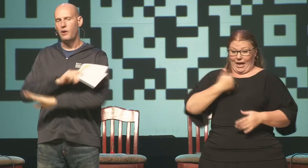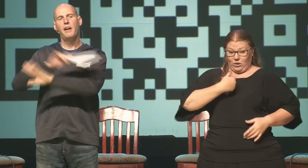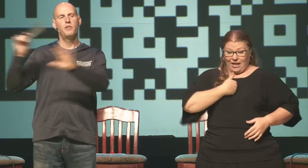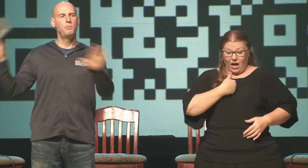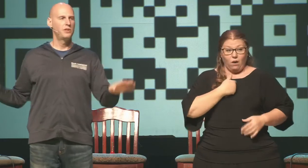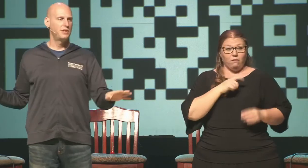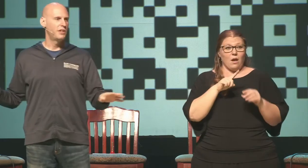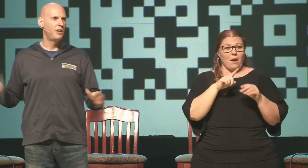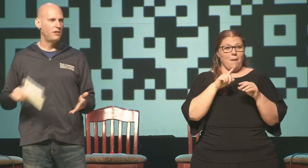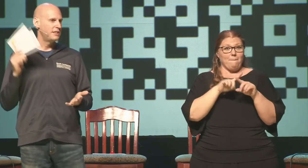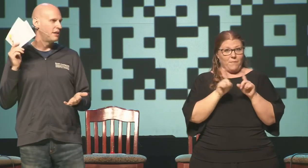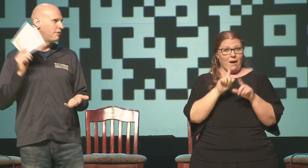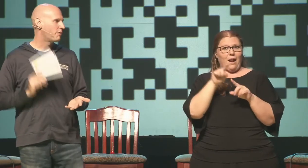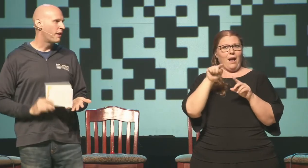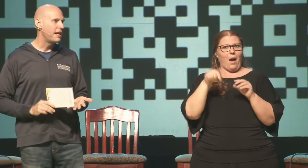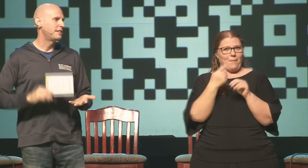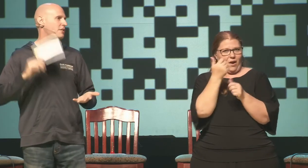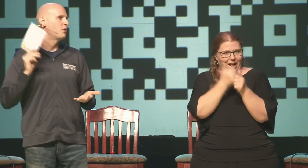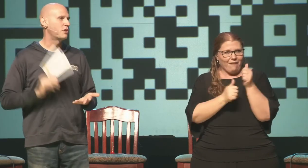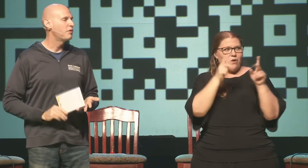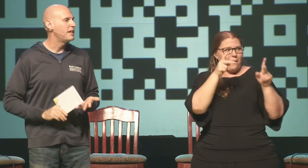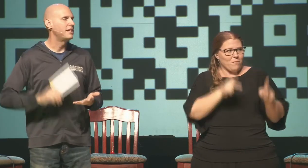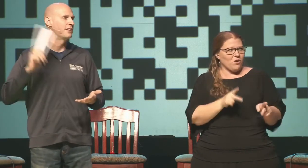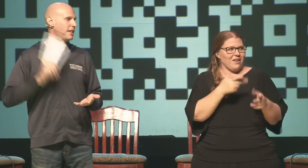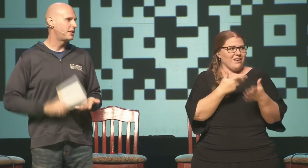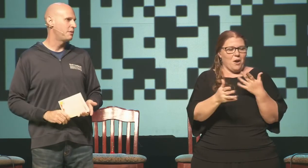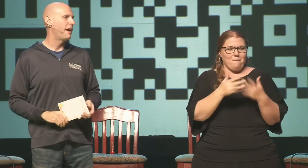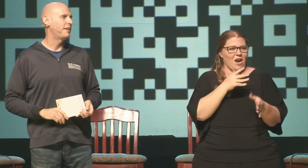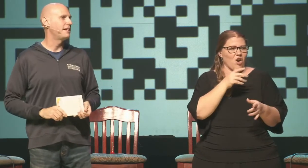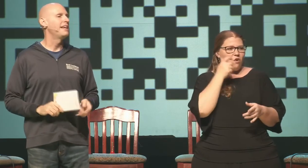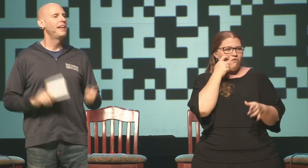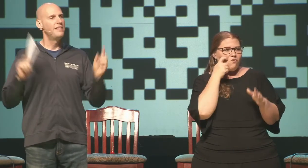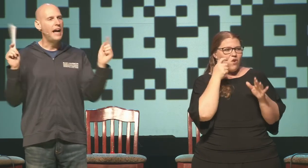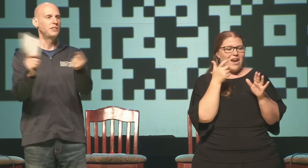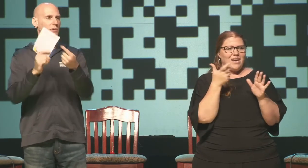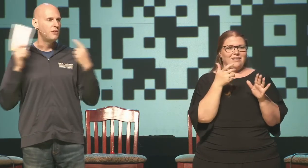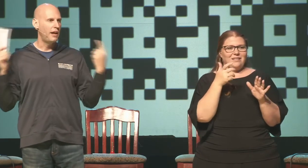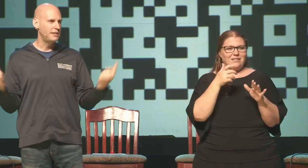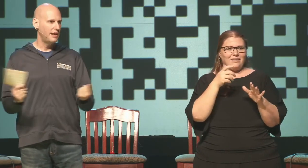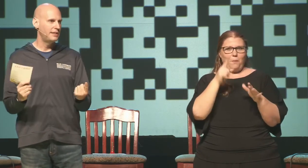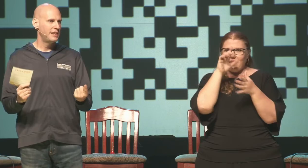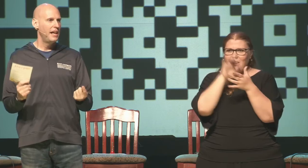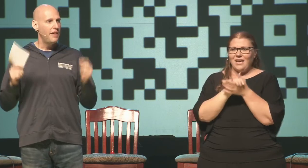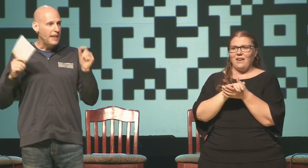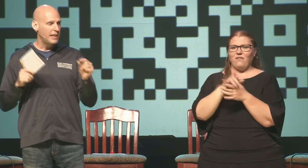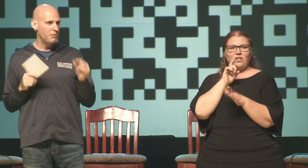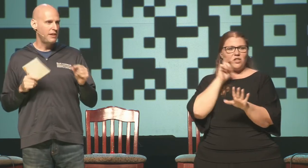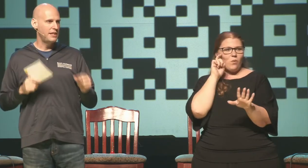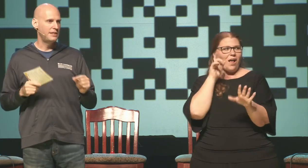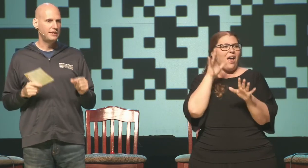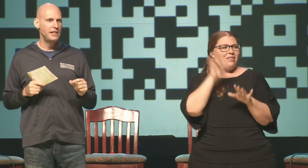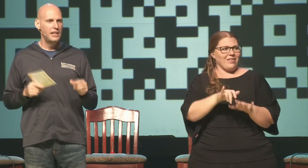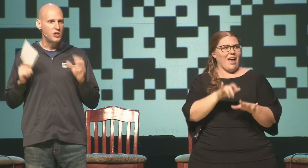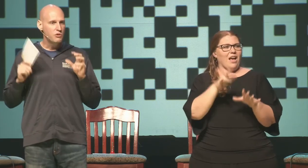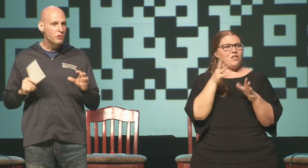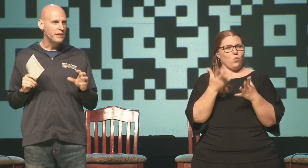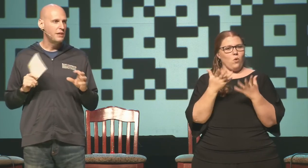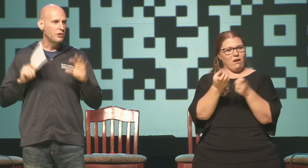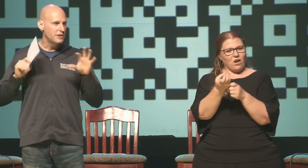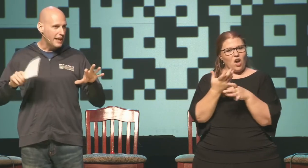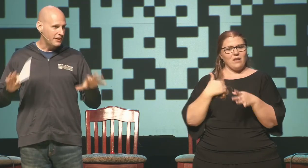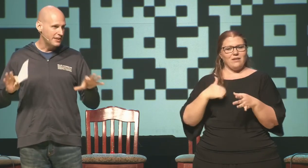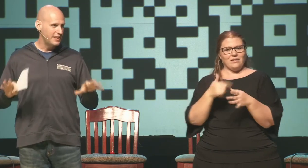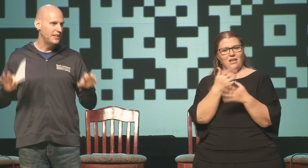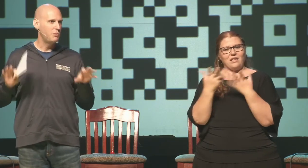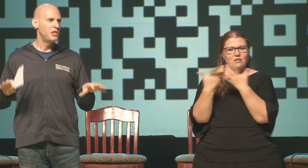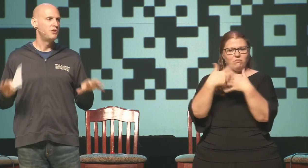but about every person, regardless of race or creed or sexuality. That's what unites us. And that's why this is truly the